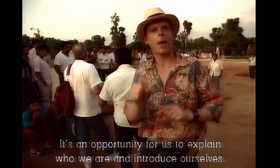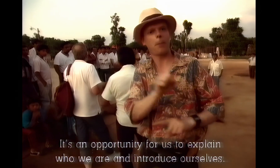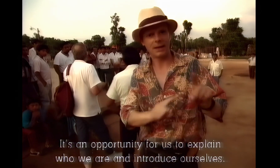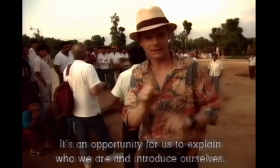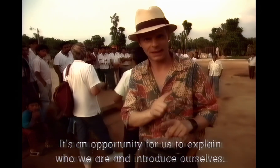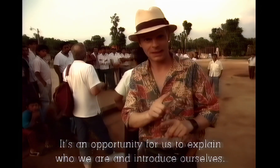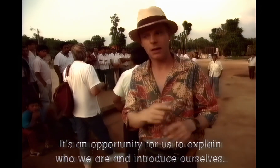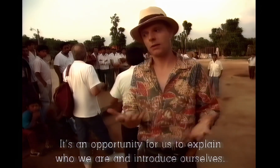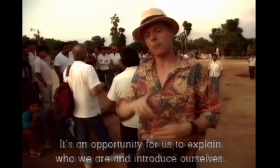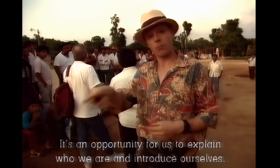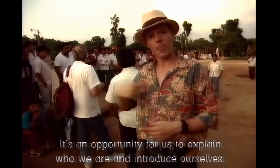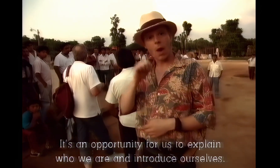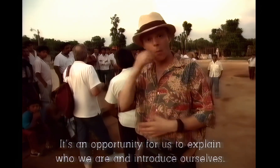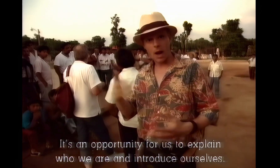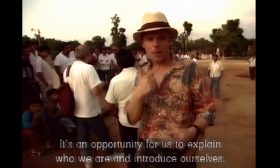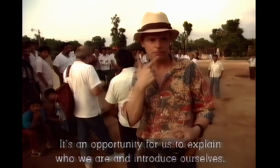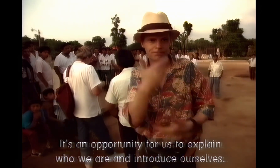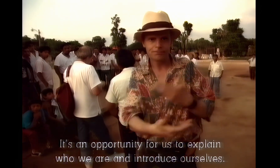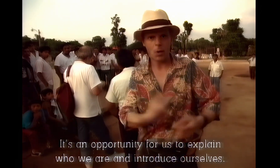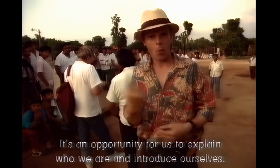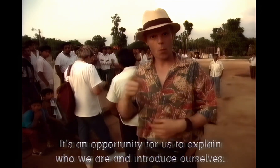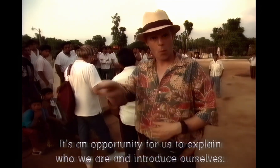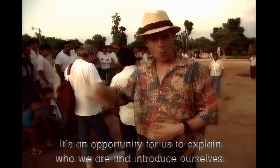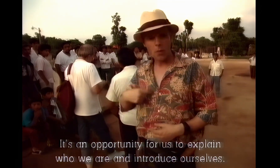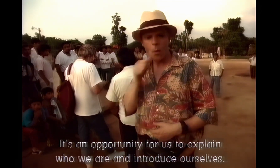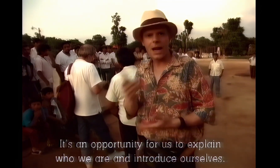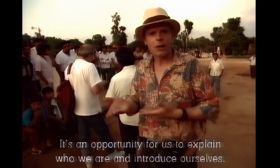us to explain who we are and introduce ourselves.